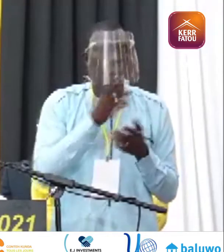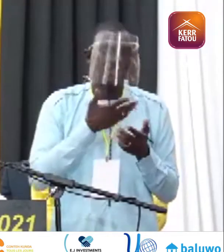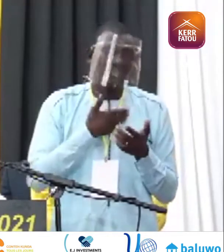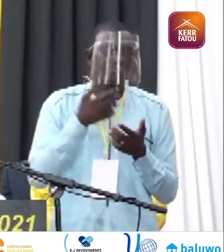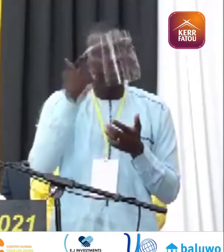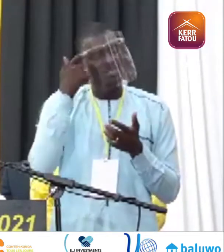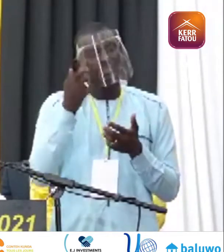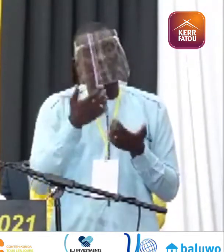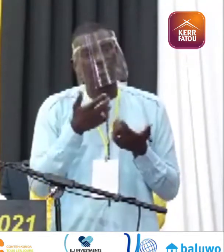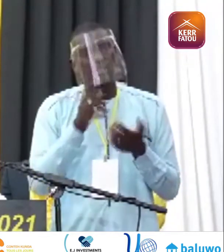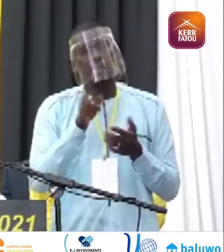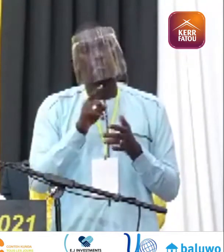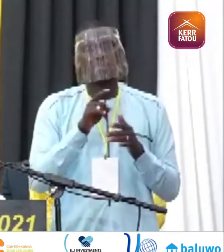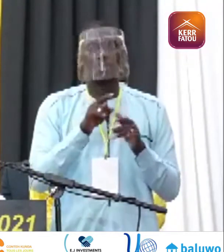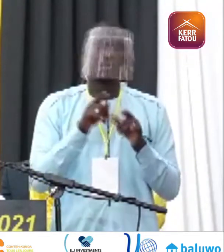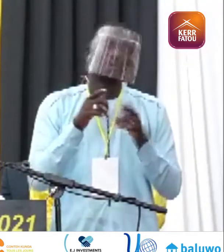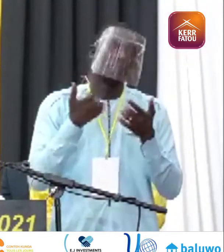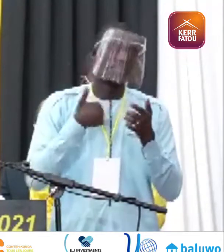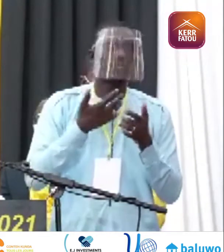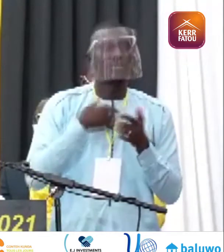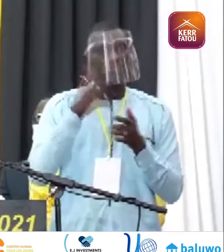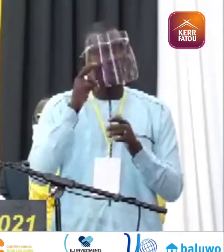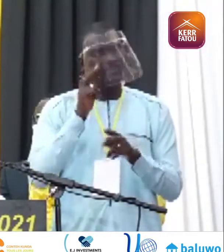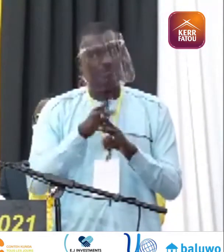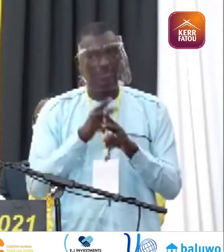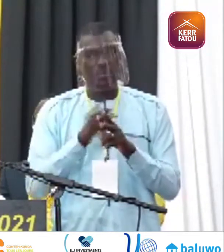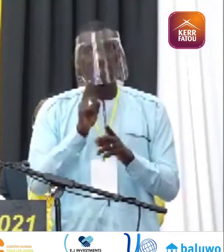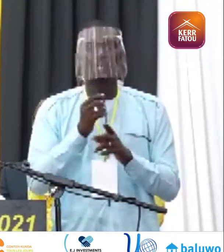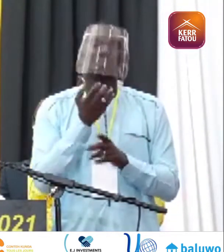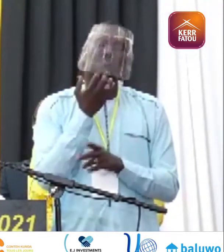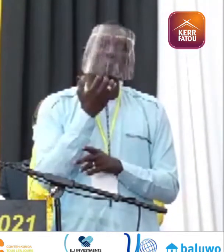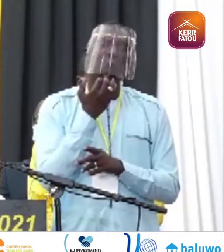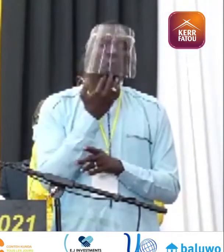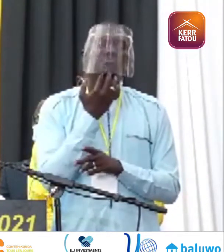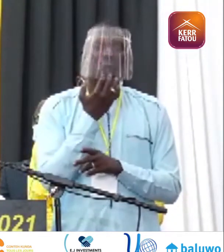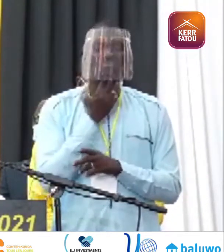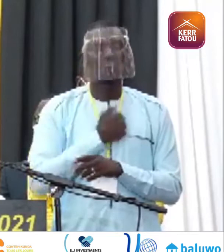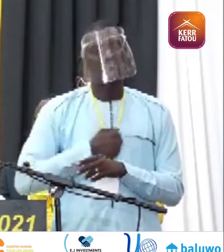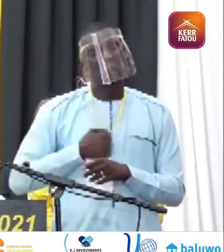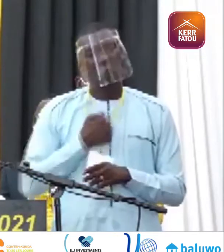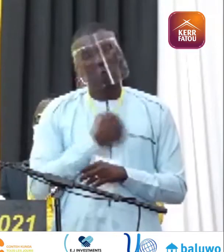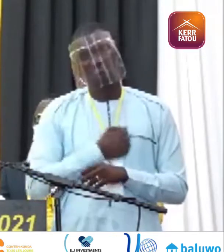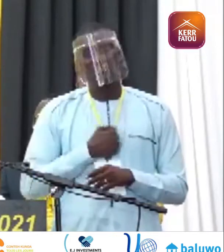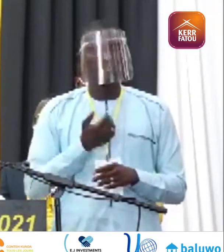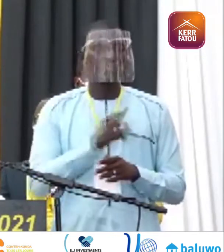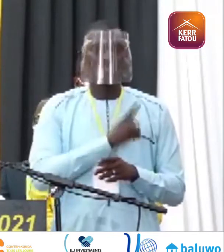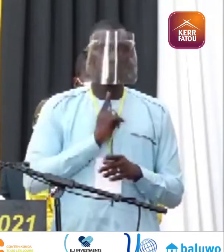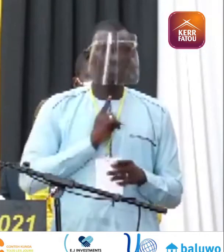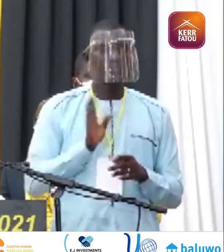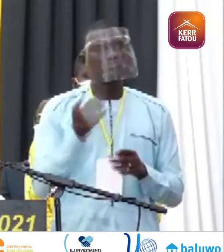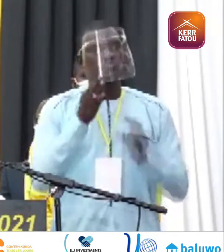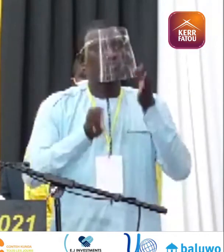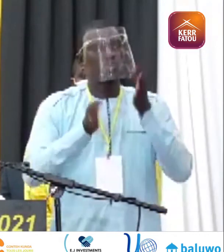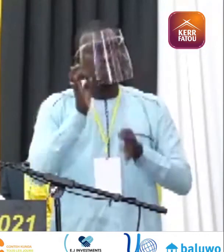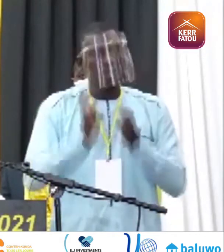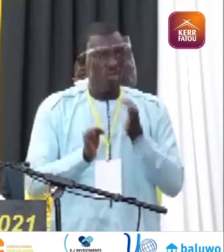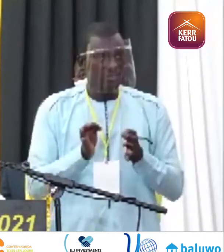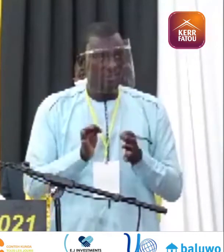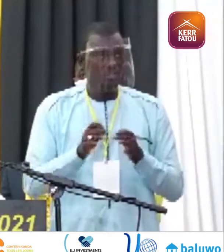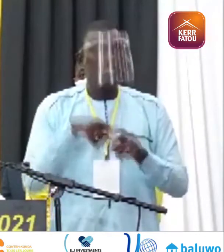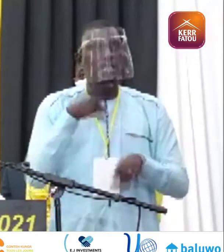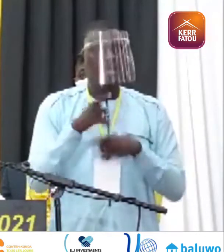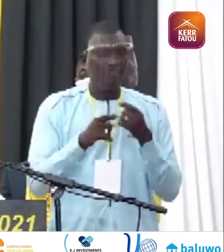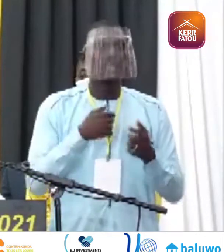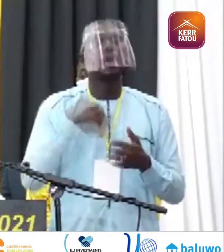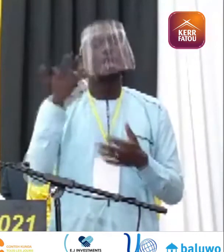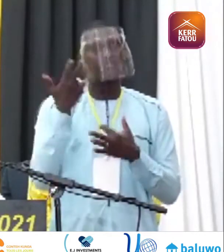in office. But the amendment could not save him. But the unfortunate thing is that we have to go to court, and that, I